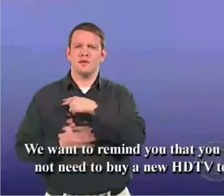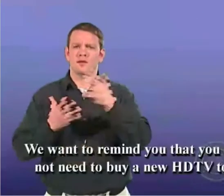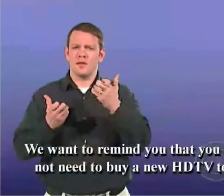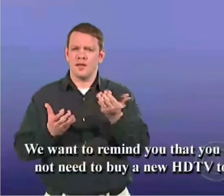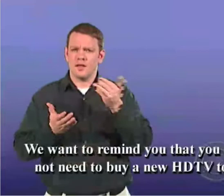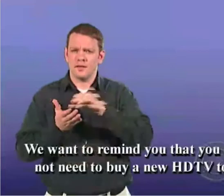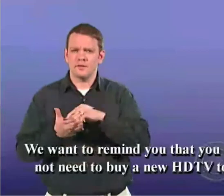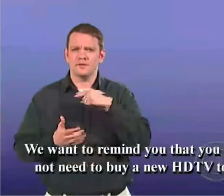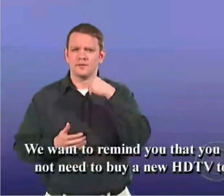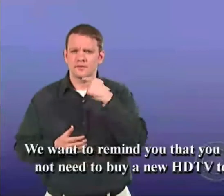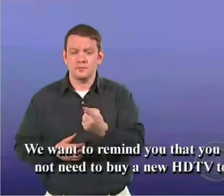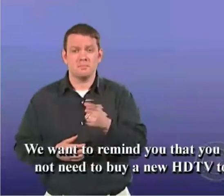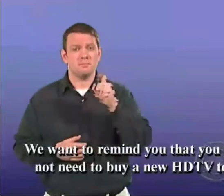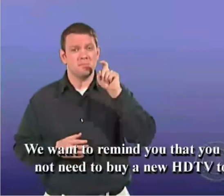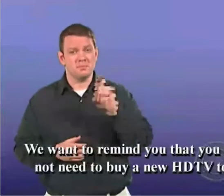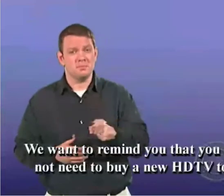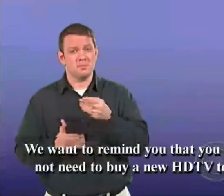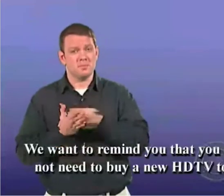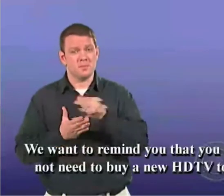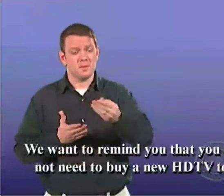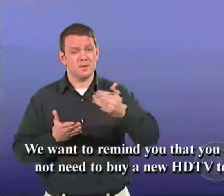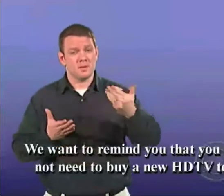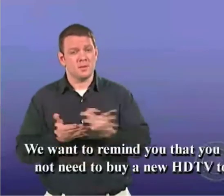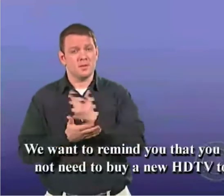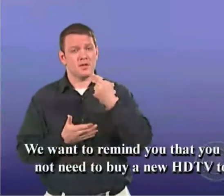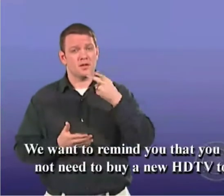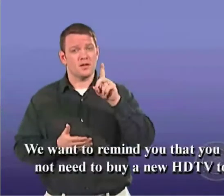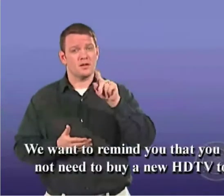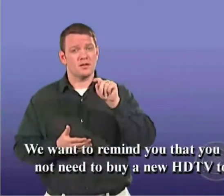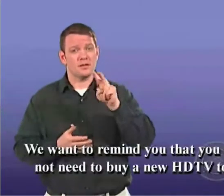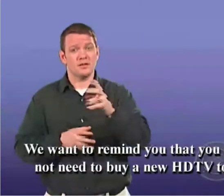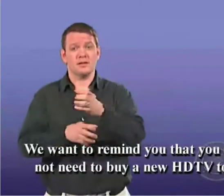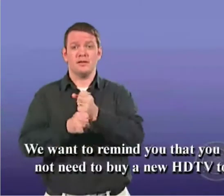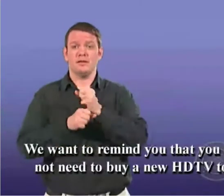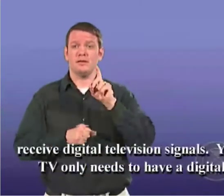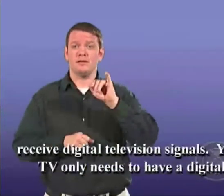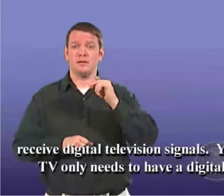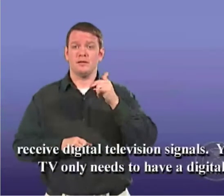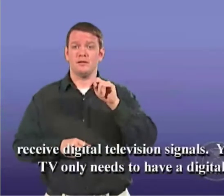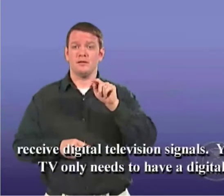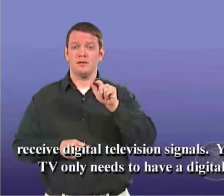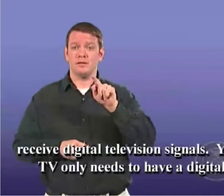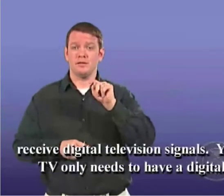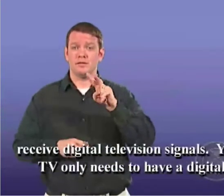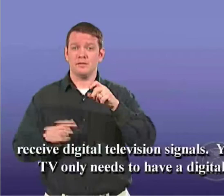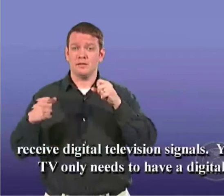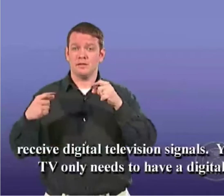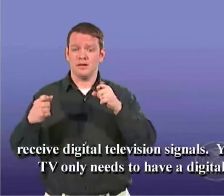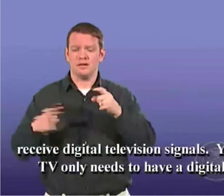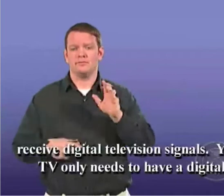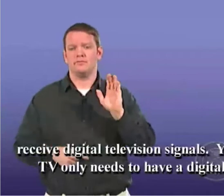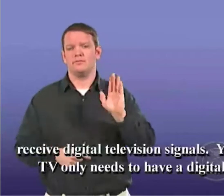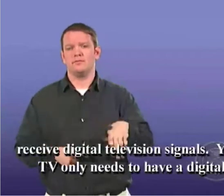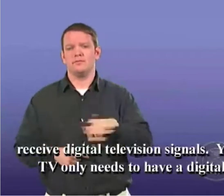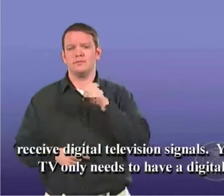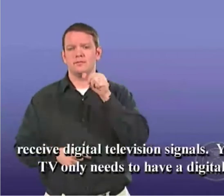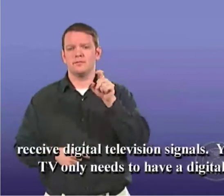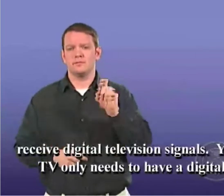We want to remind you that you do not need to buy a new HD TV to receive digital television signals.